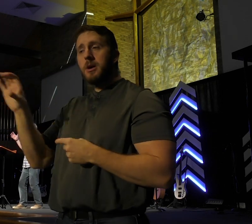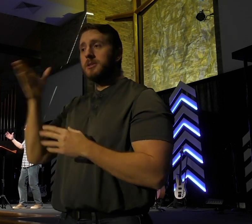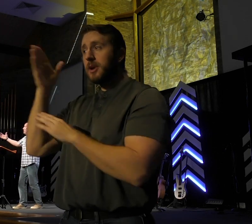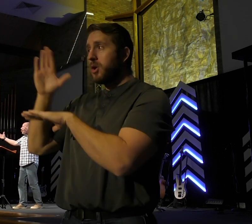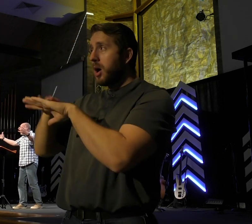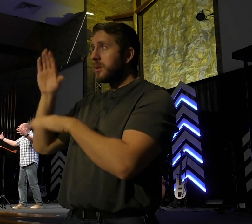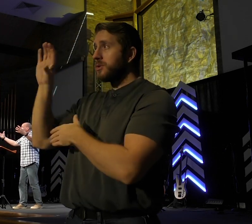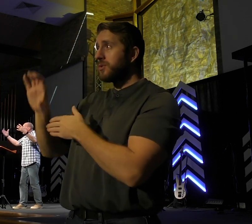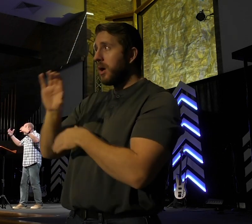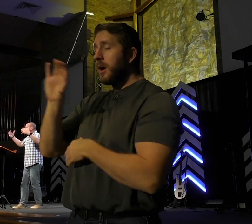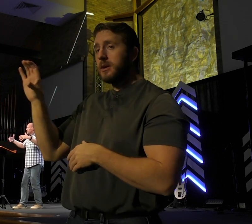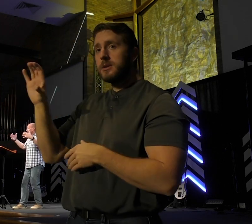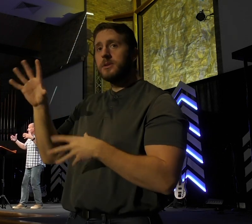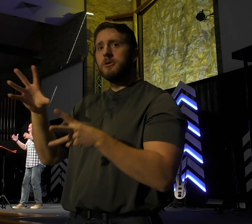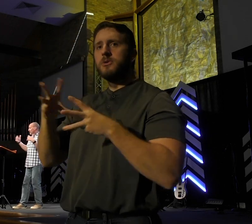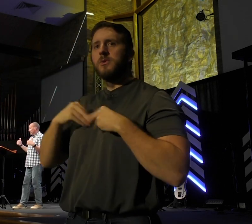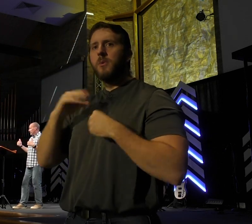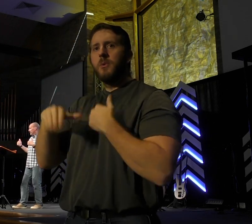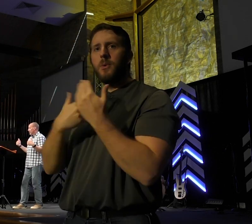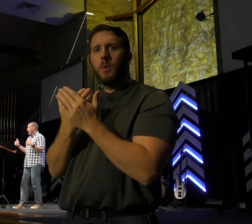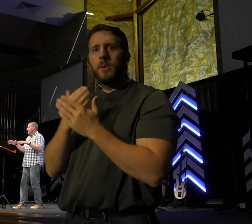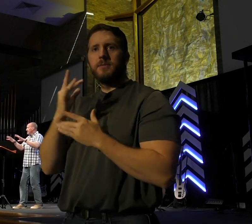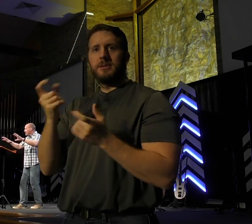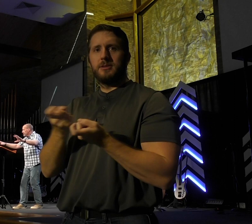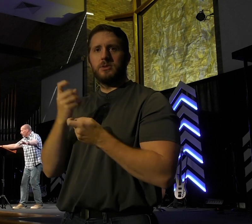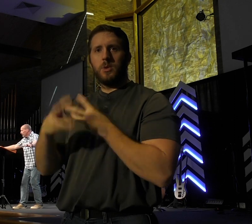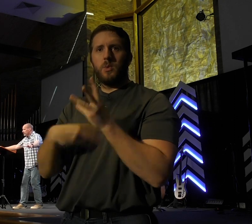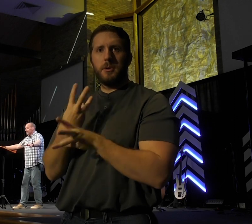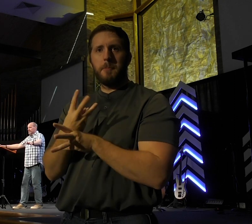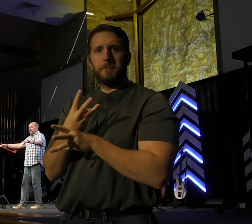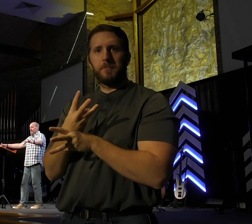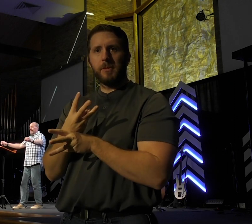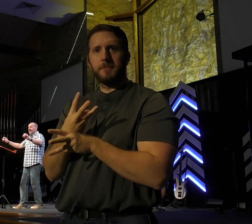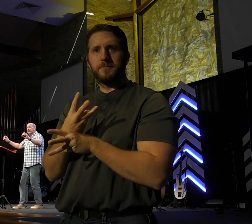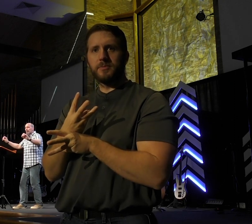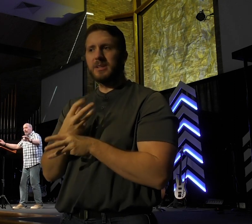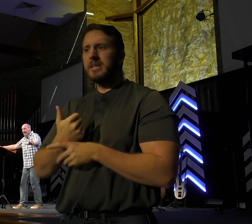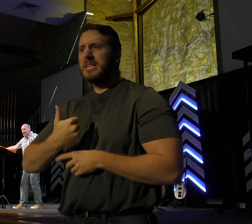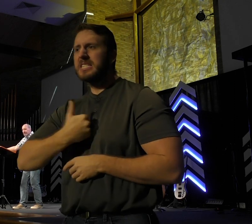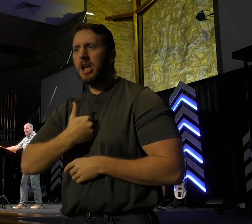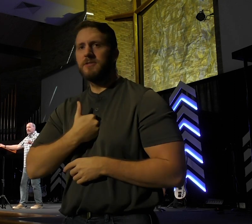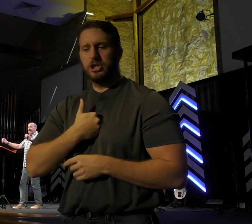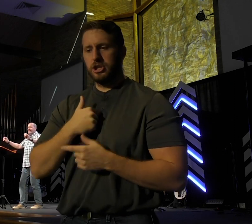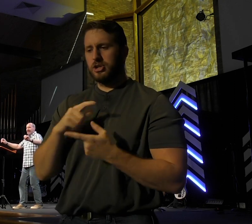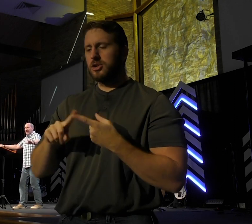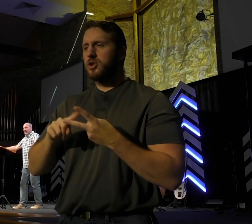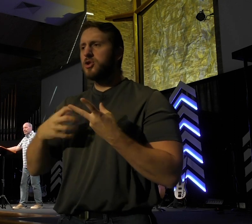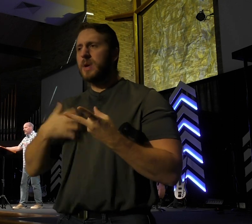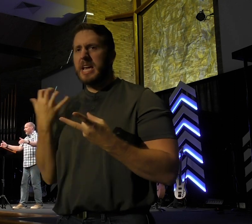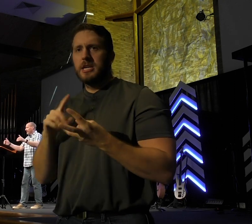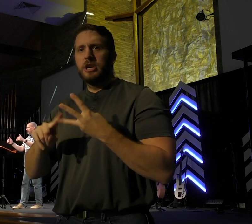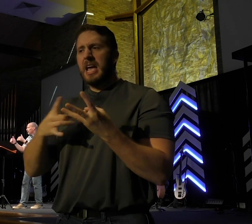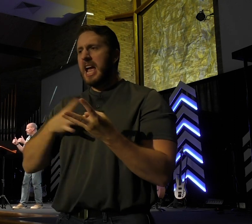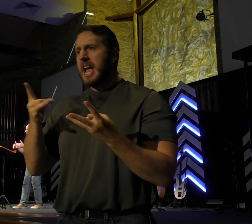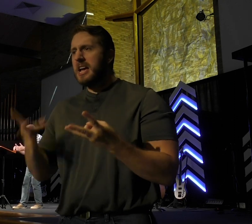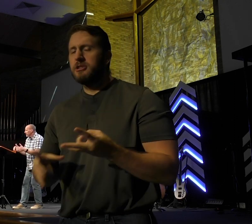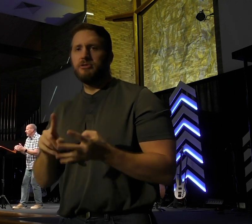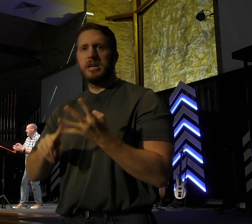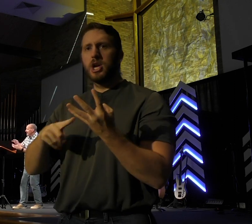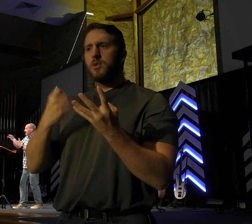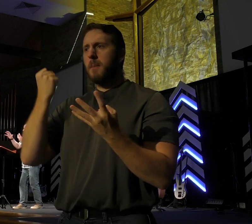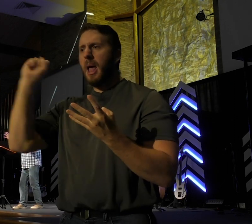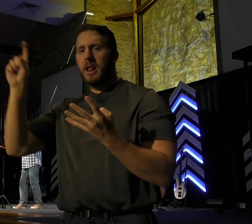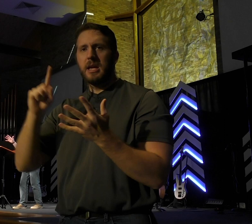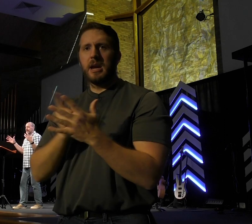he took all of the sins of the world, the selfishness and the rage and the hatred and the